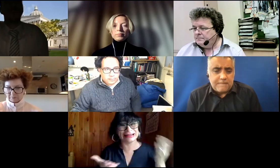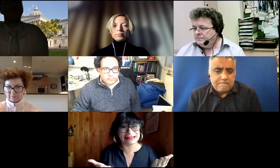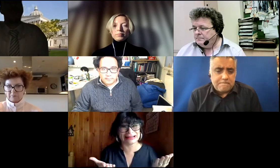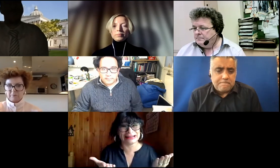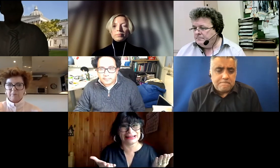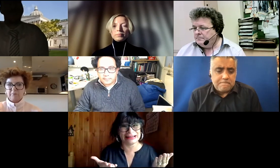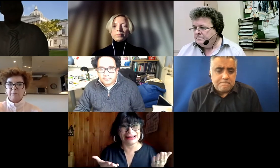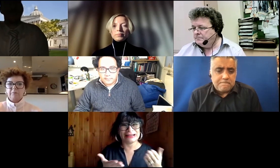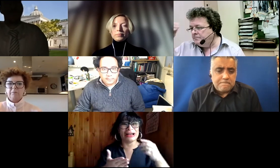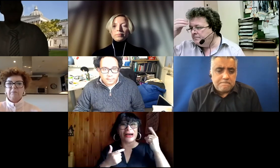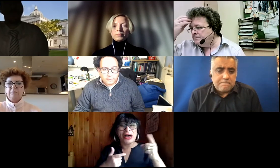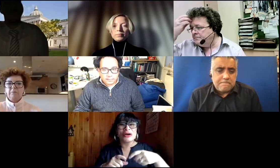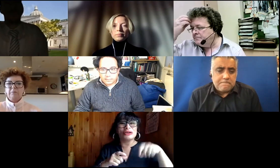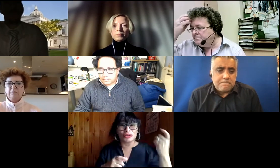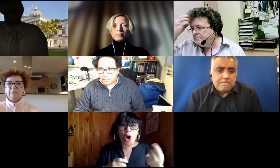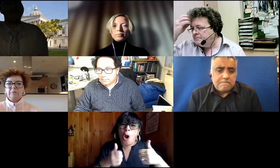beginning.